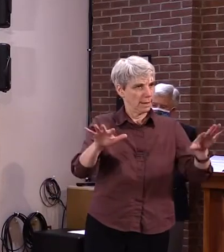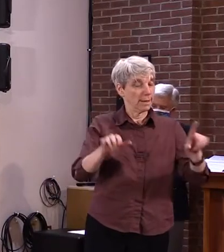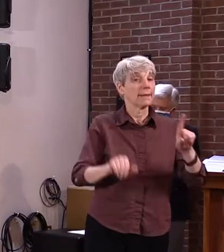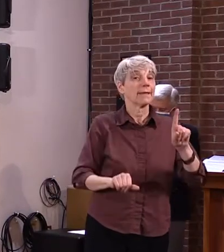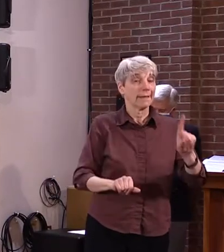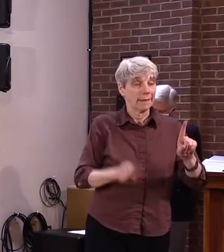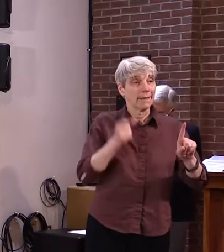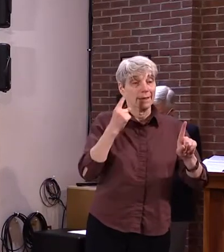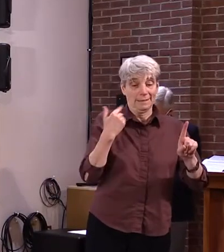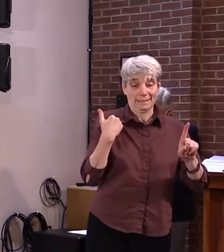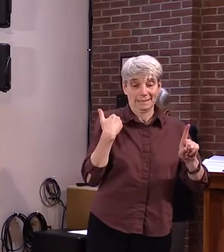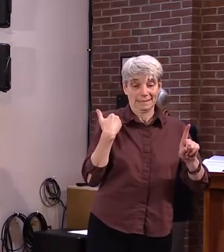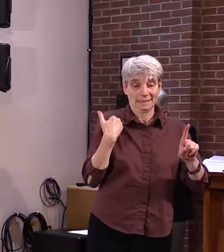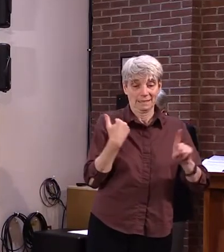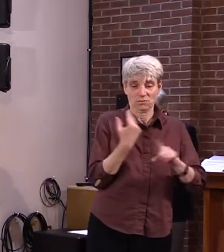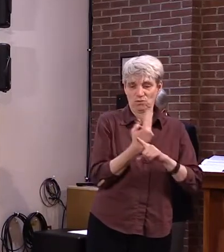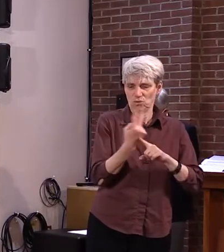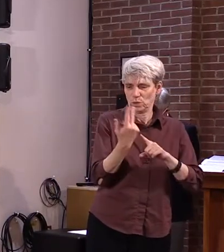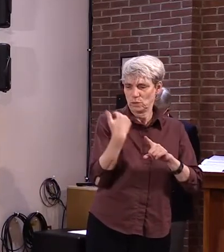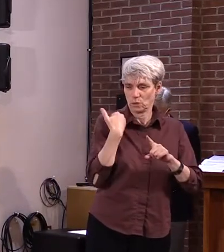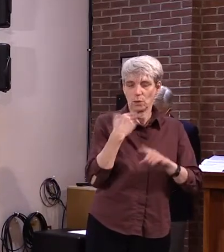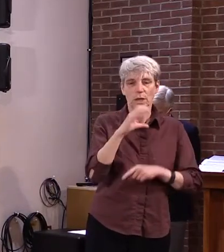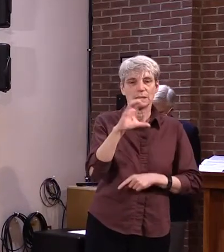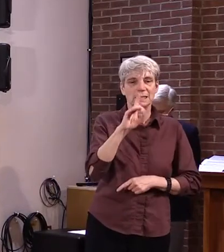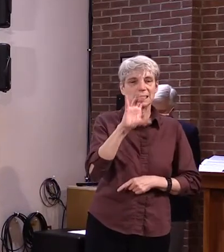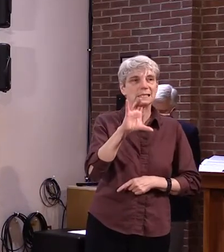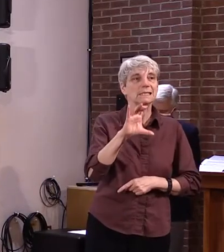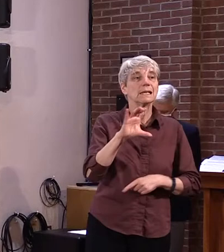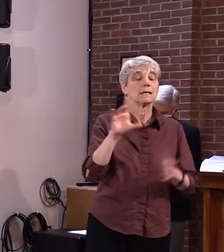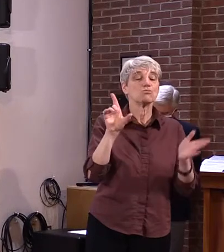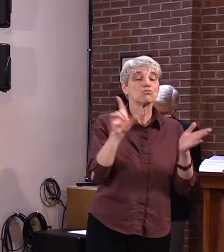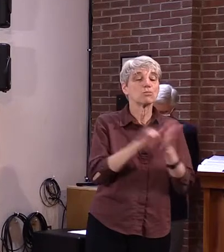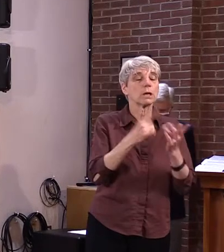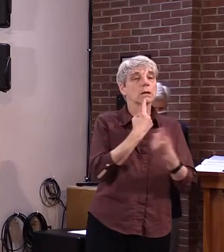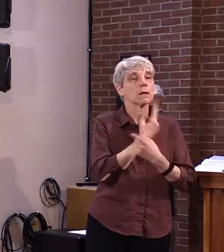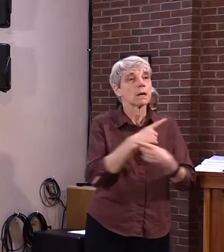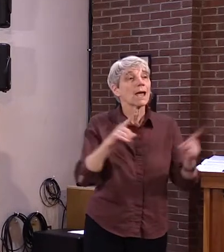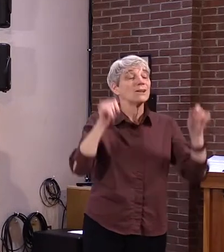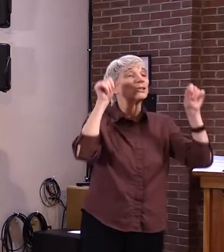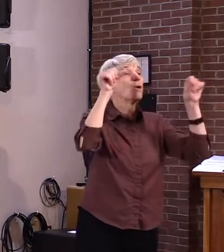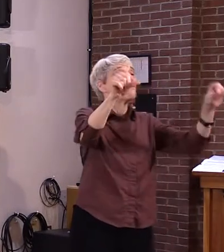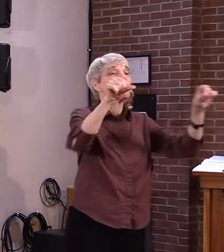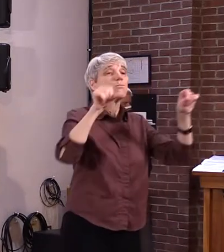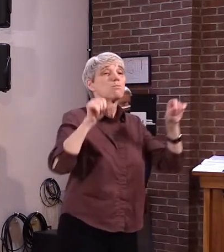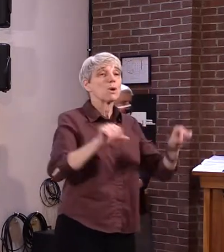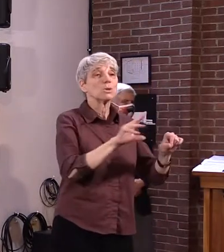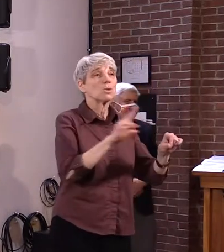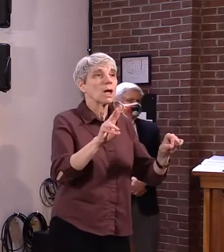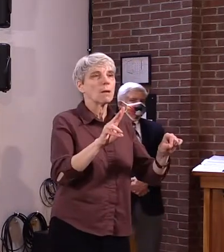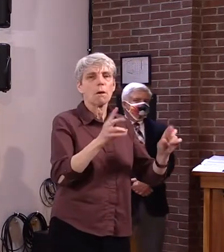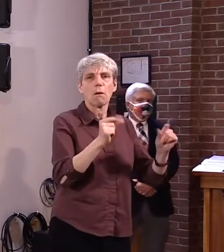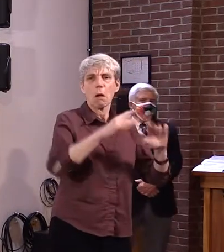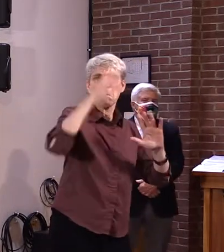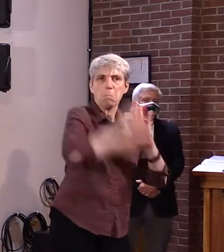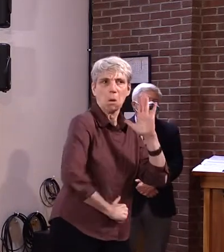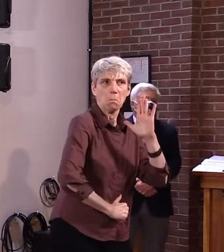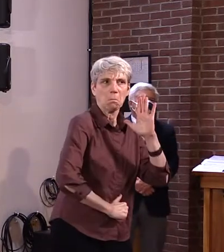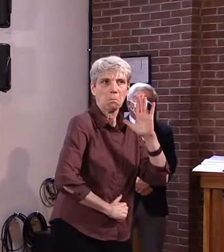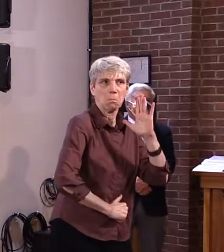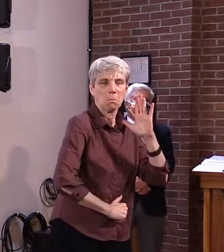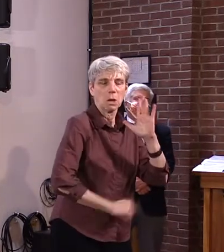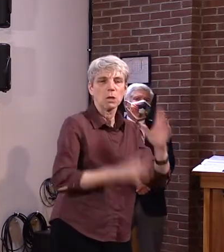put up and quickly taken down a statement on its website referring to so-called airborne transmission